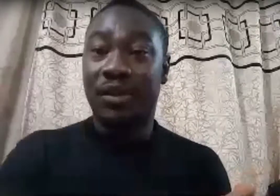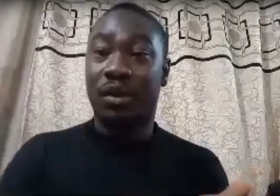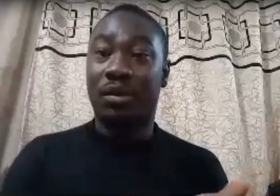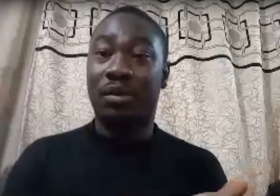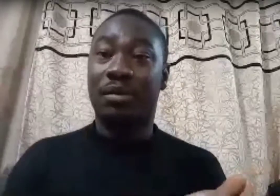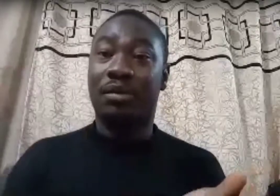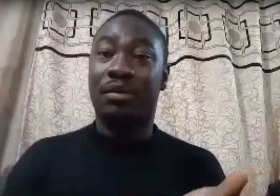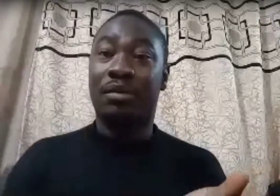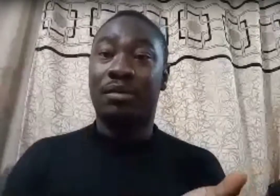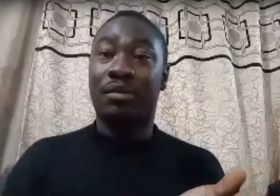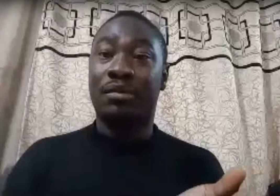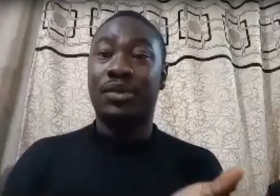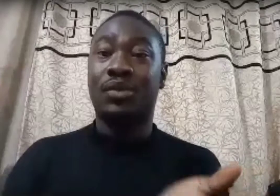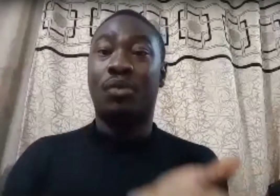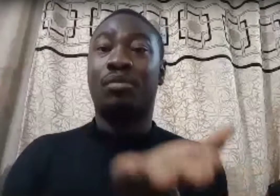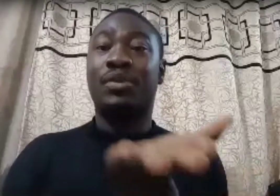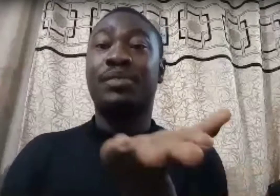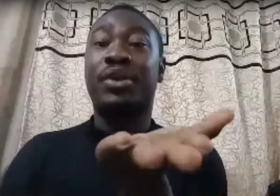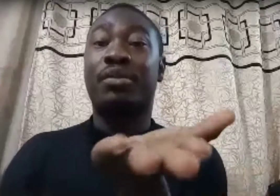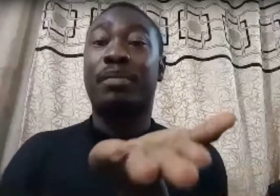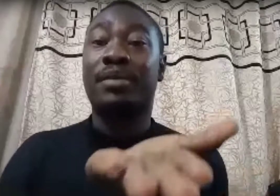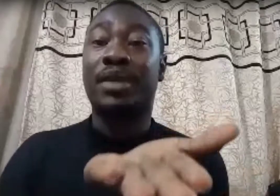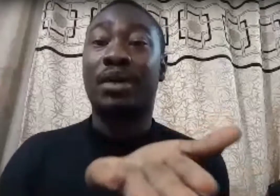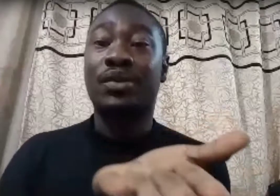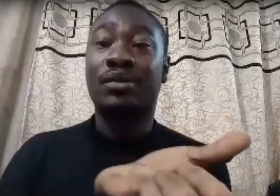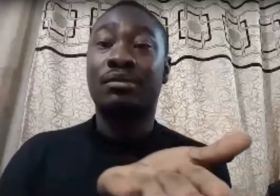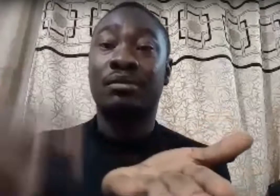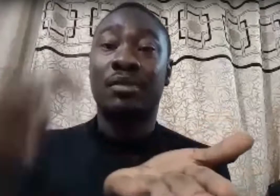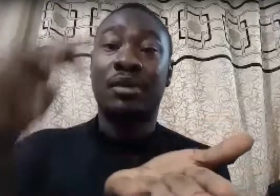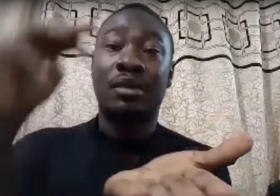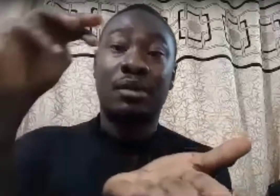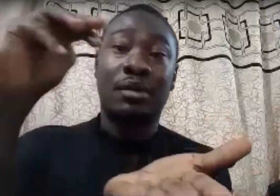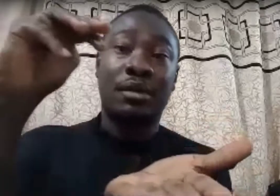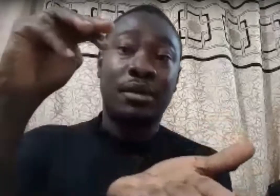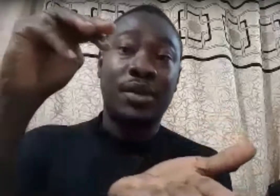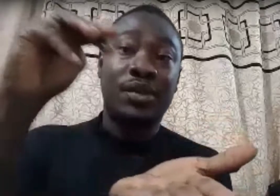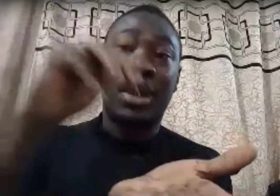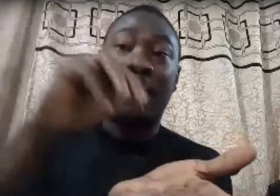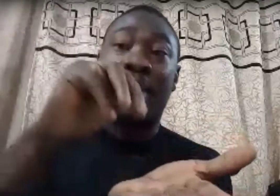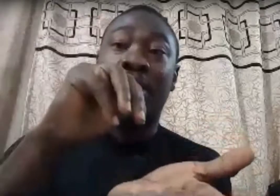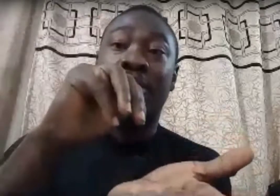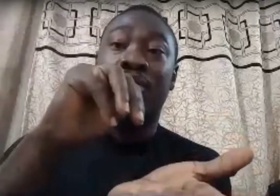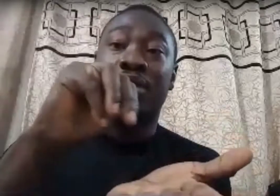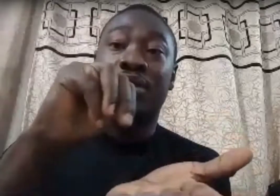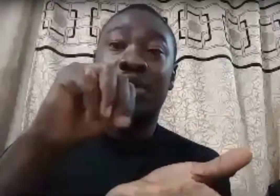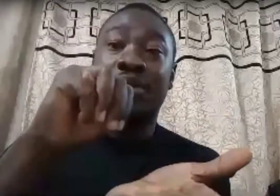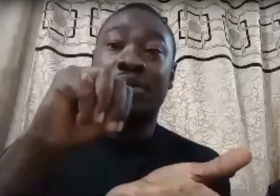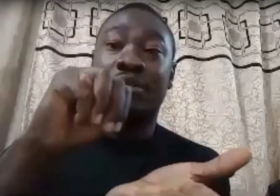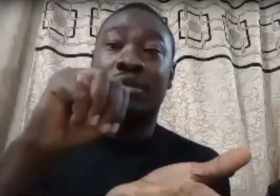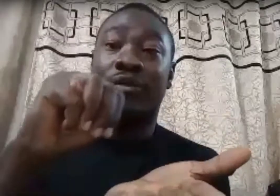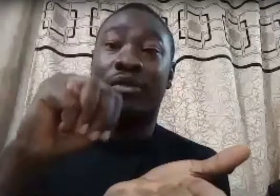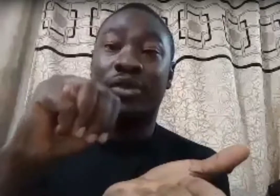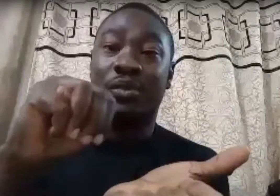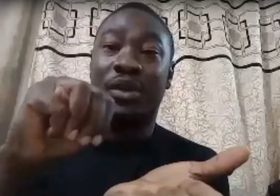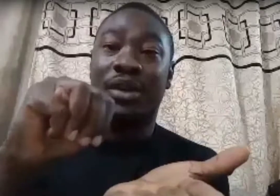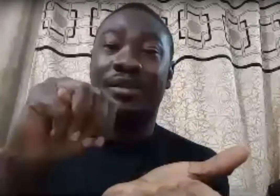out. Use your M hand. Were you taught? Of course you were. Use your M hand and you hit it on